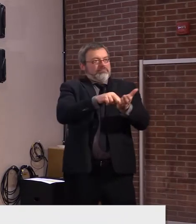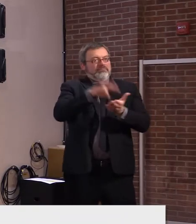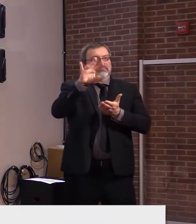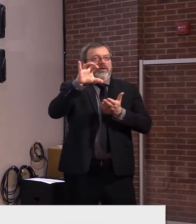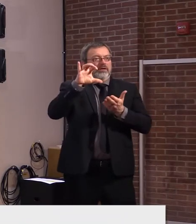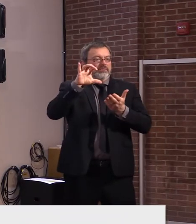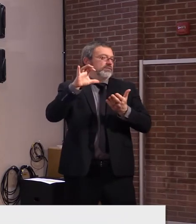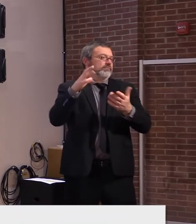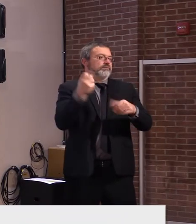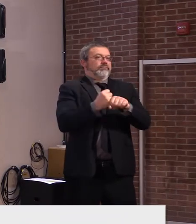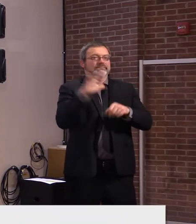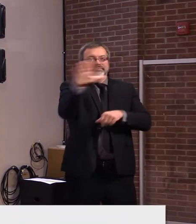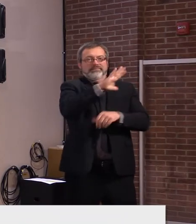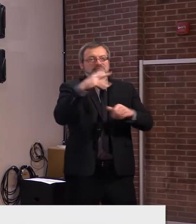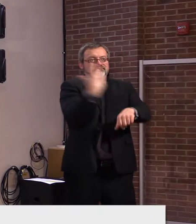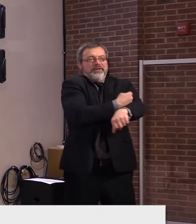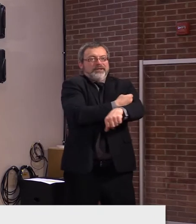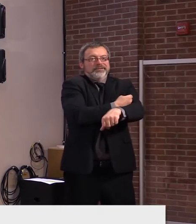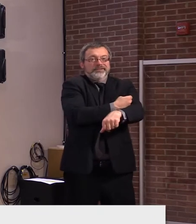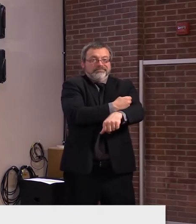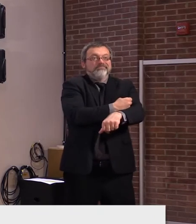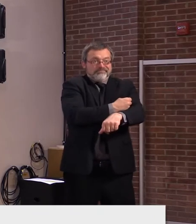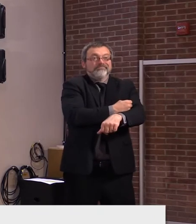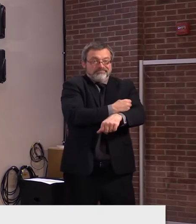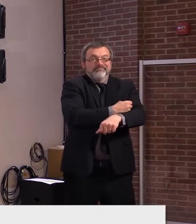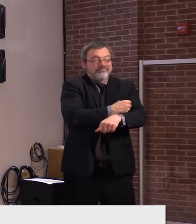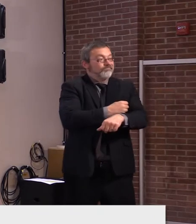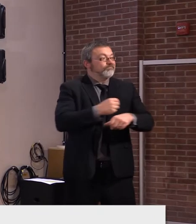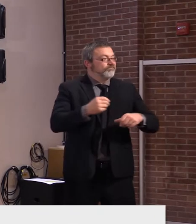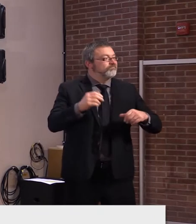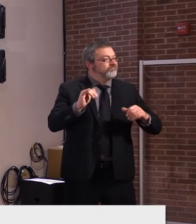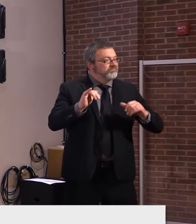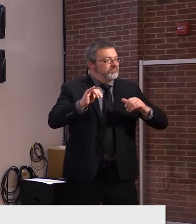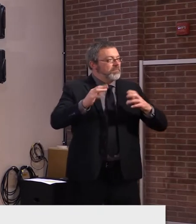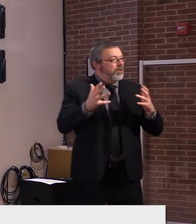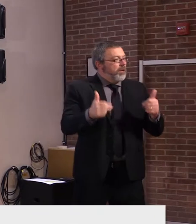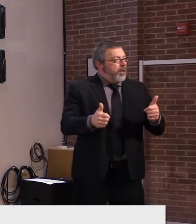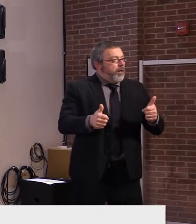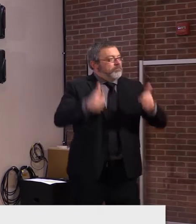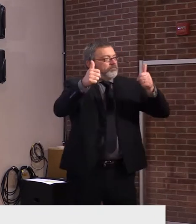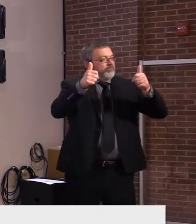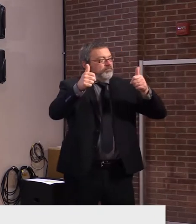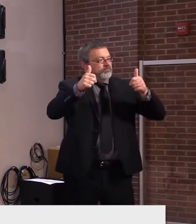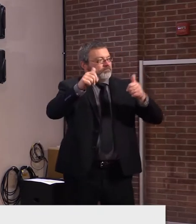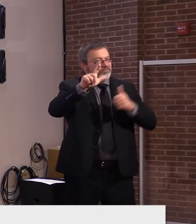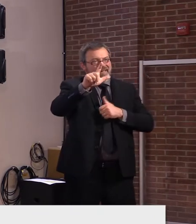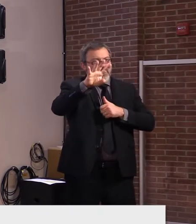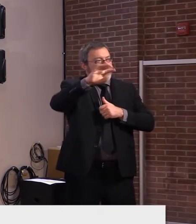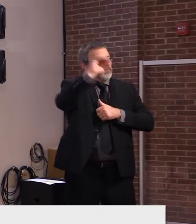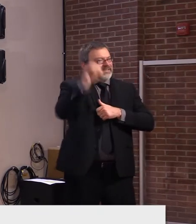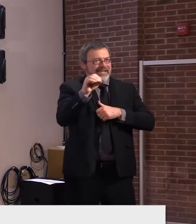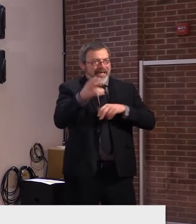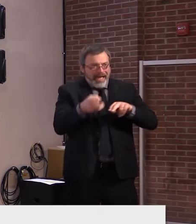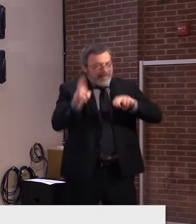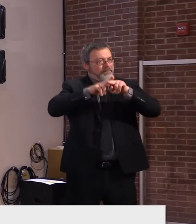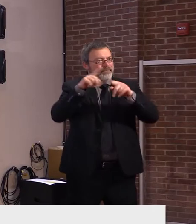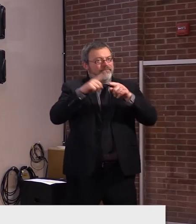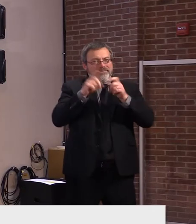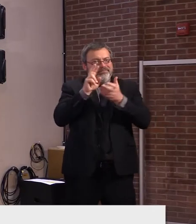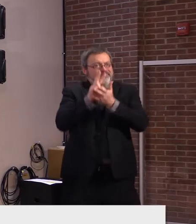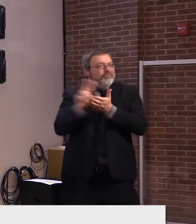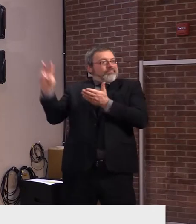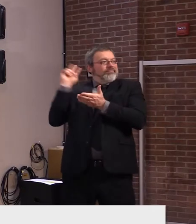in our 7-day average of about 24% week over week. So a good sign, certainly, that Vermonters continue